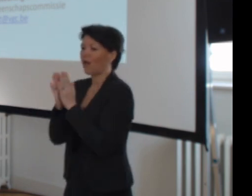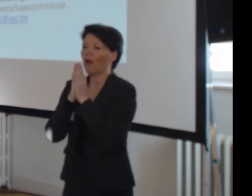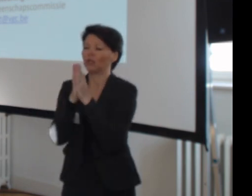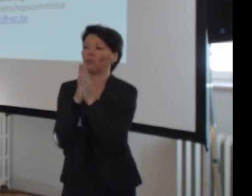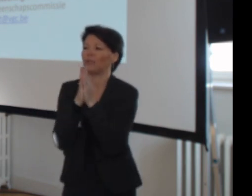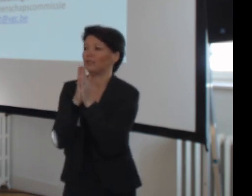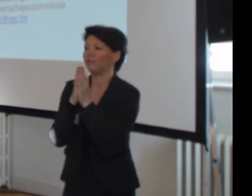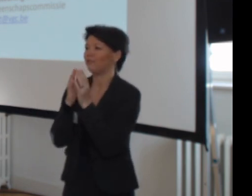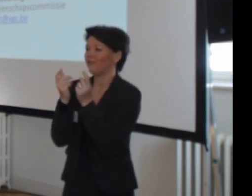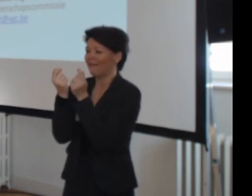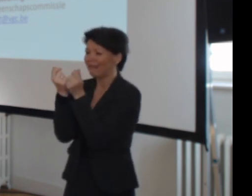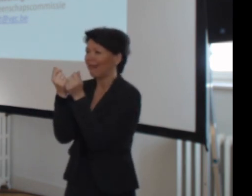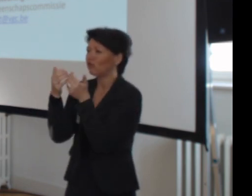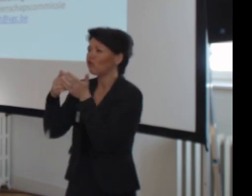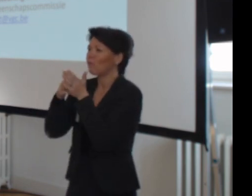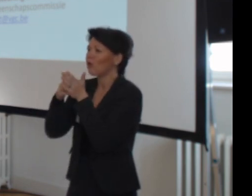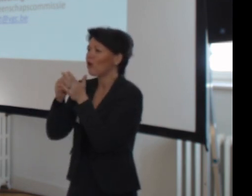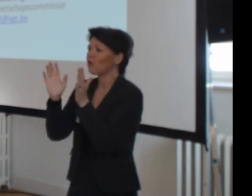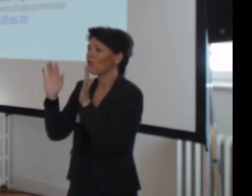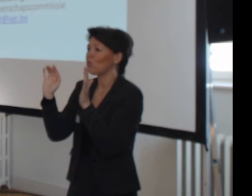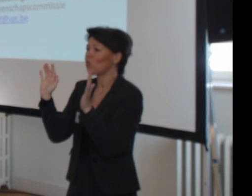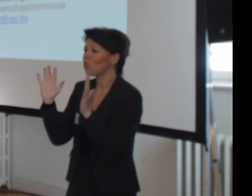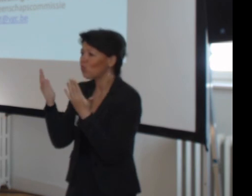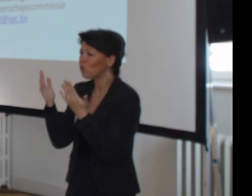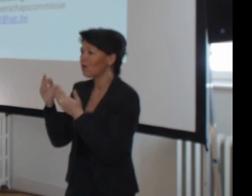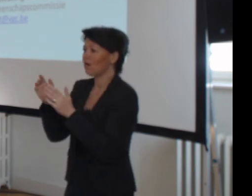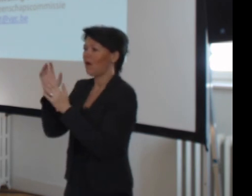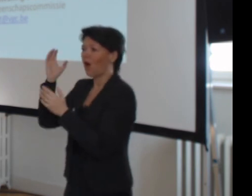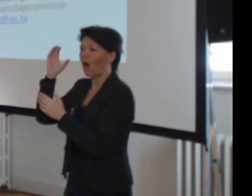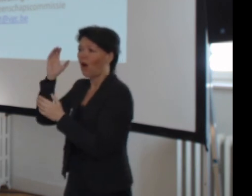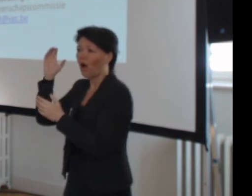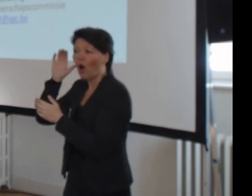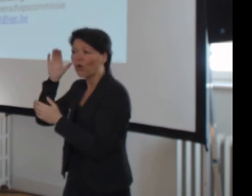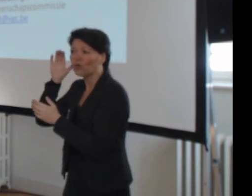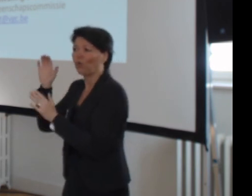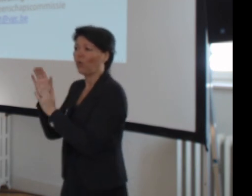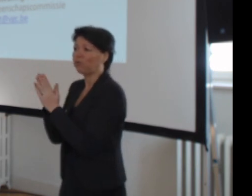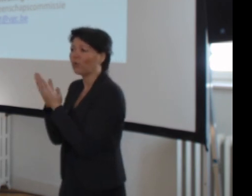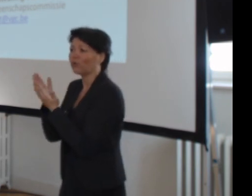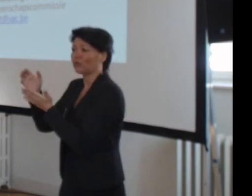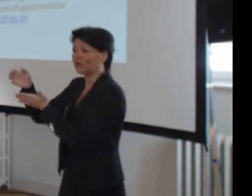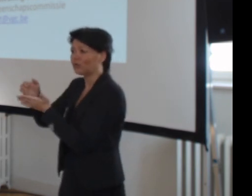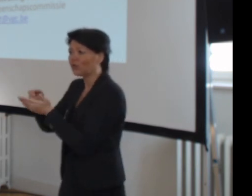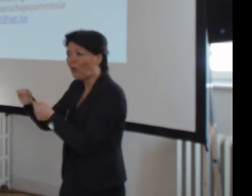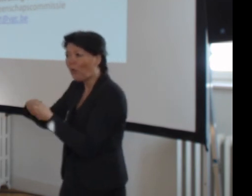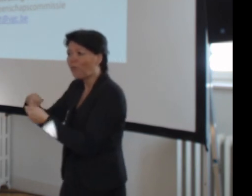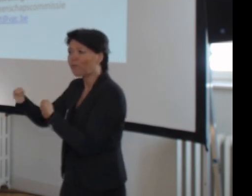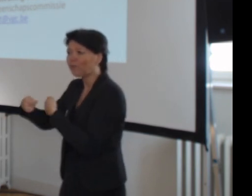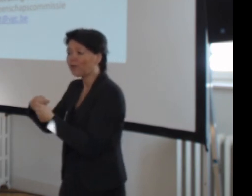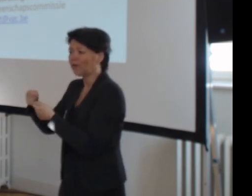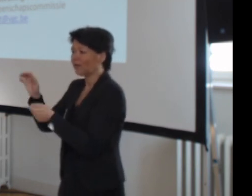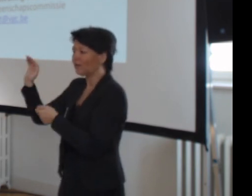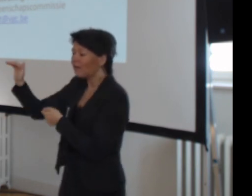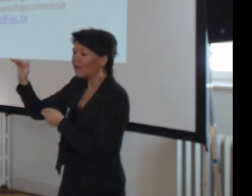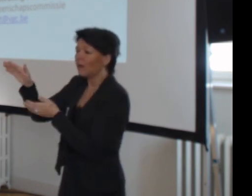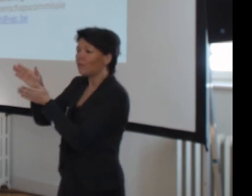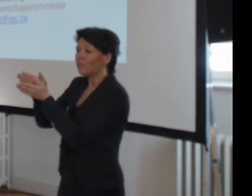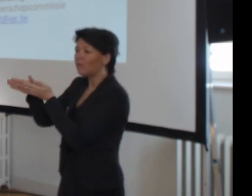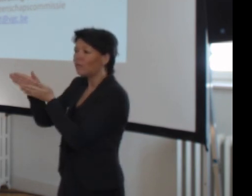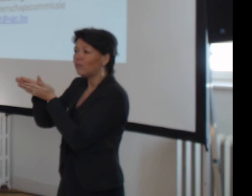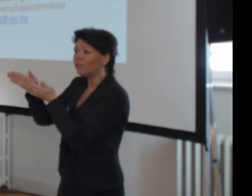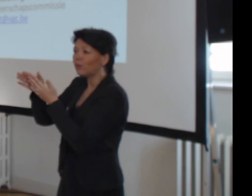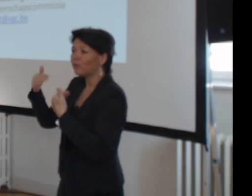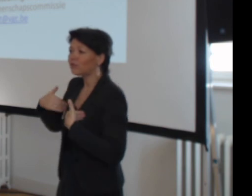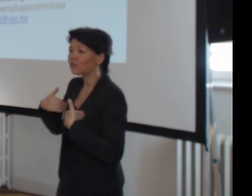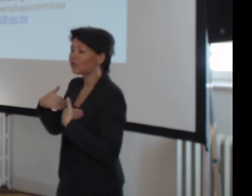money to buy audiobooks and tell publishers that there's a great need for them, not only